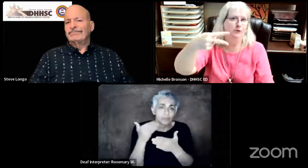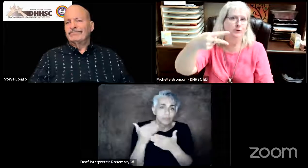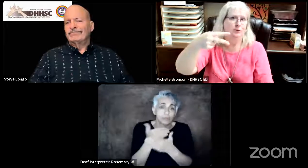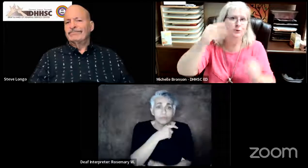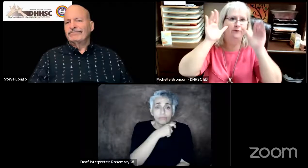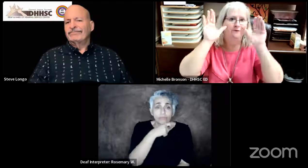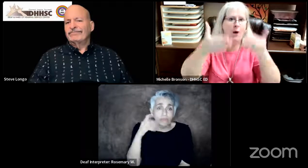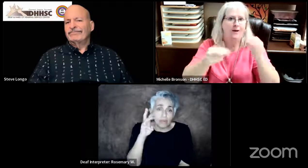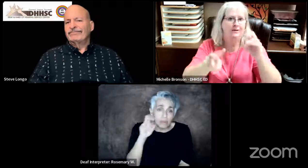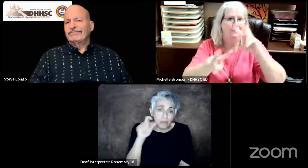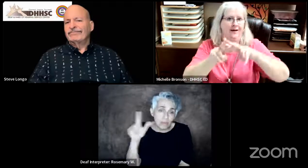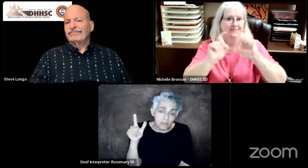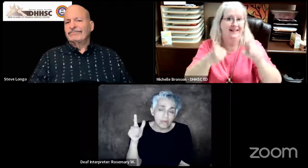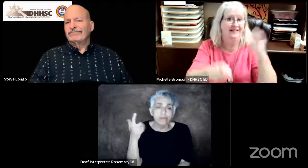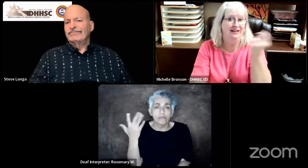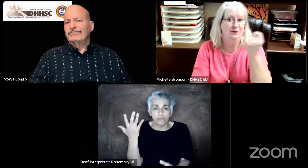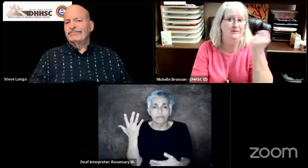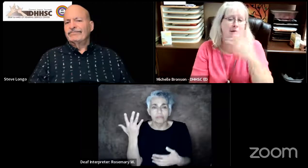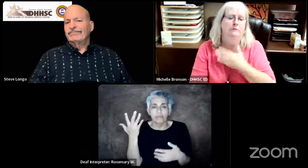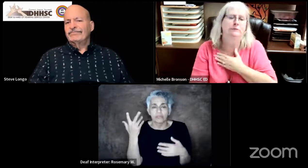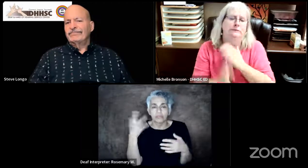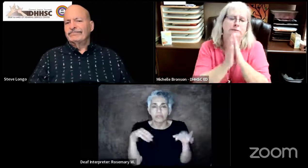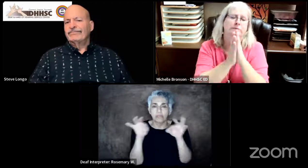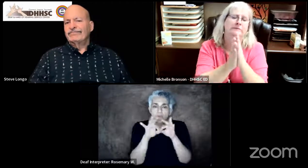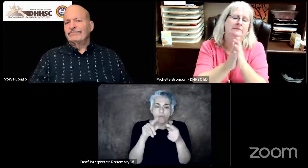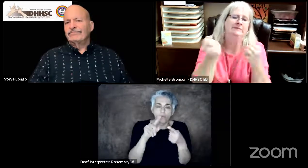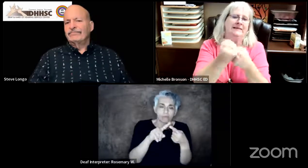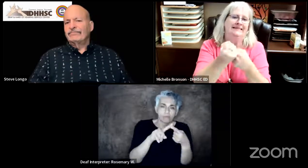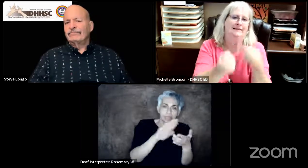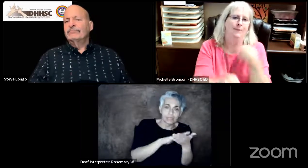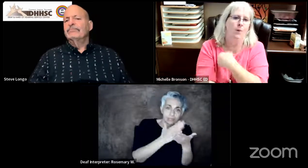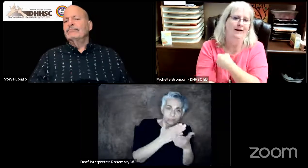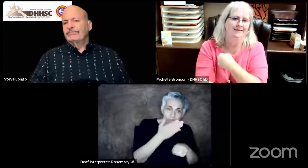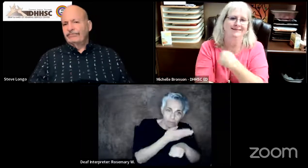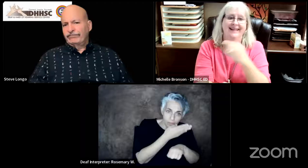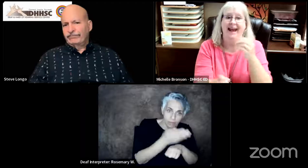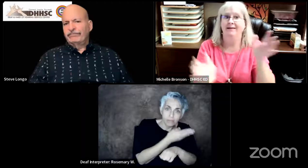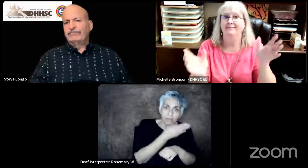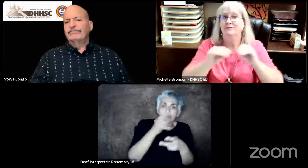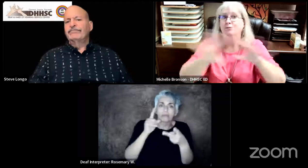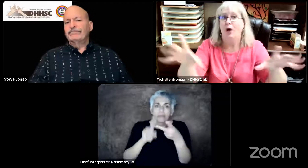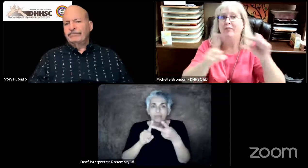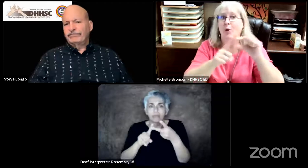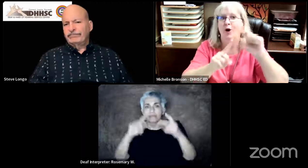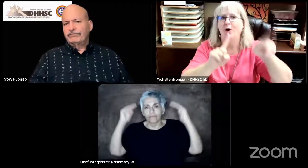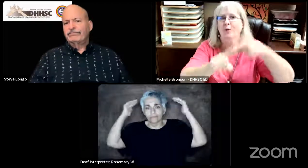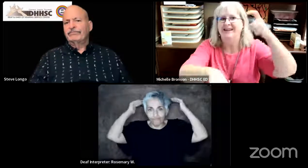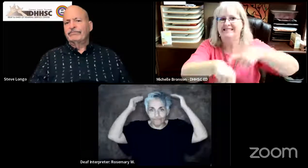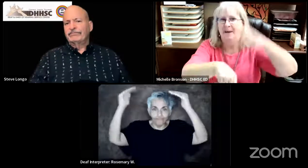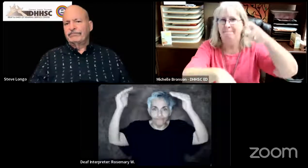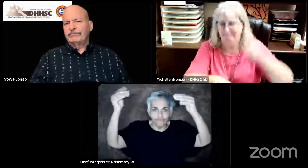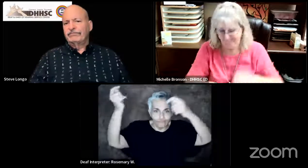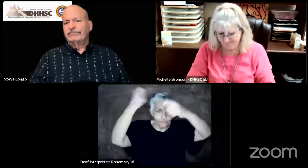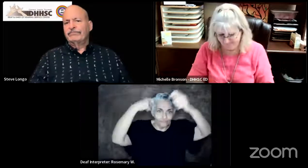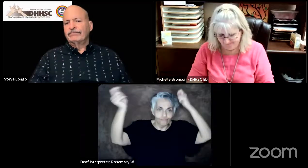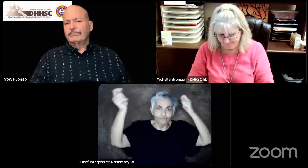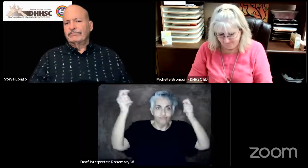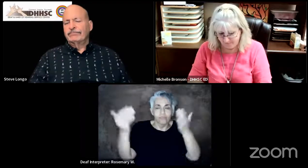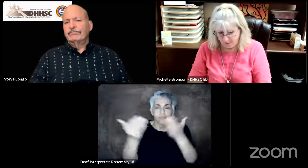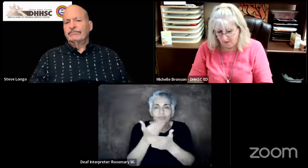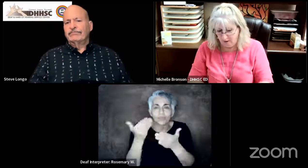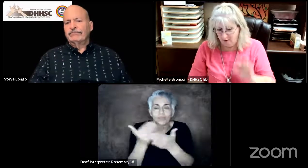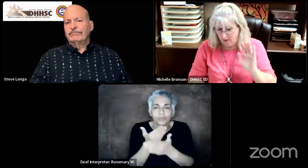it with drywall, but that's where our monies will be focused from Giving Tuesday. So please, please, please, please, please do support us. Spread the